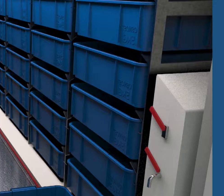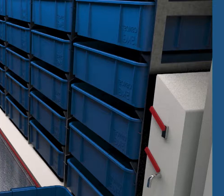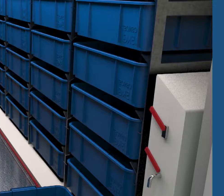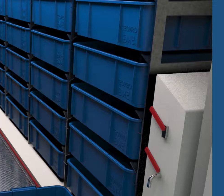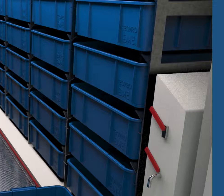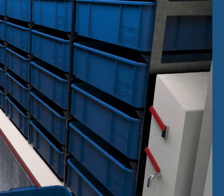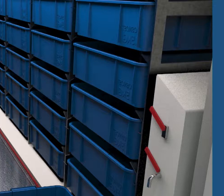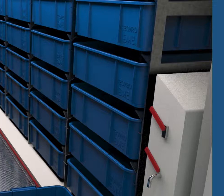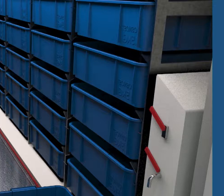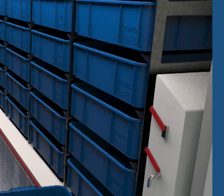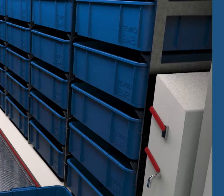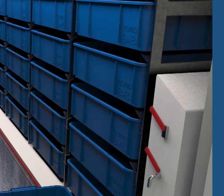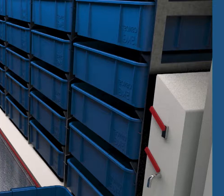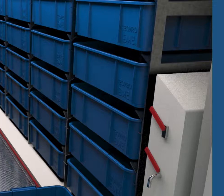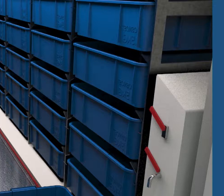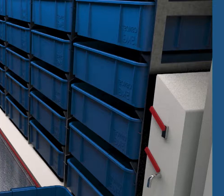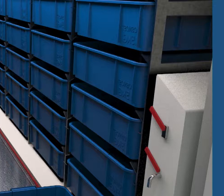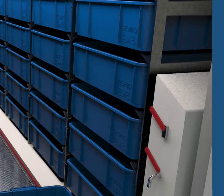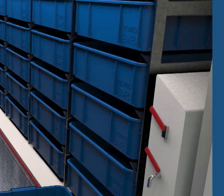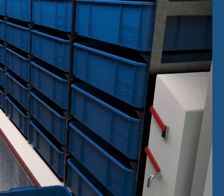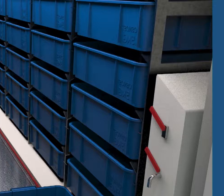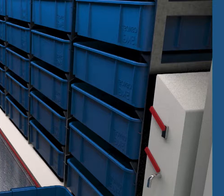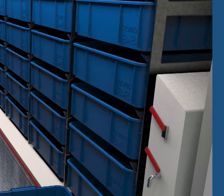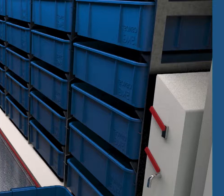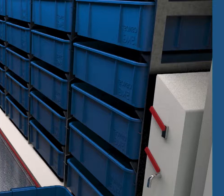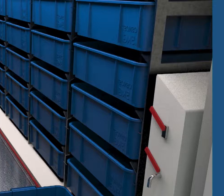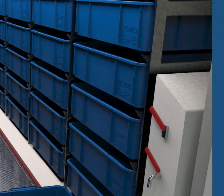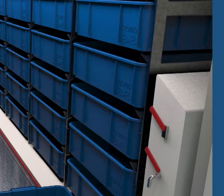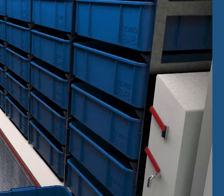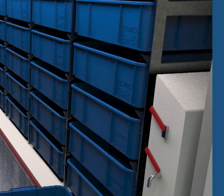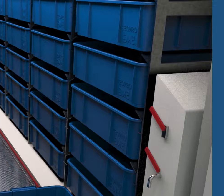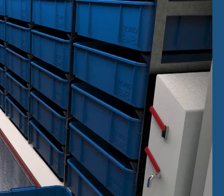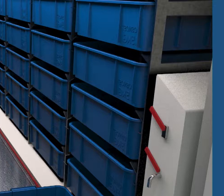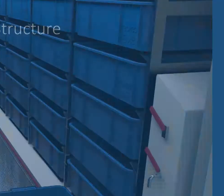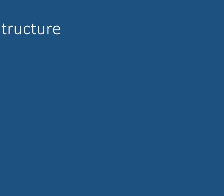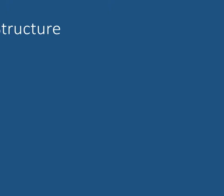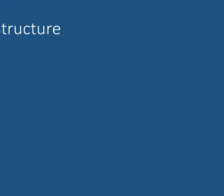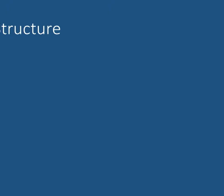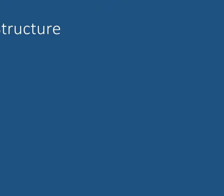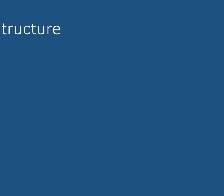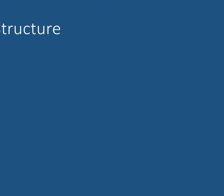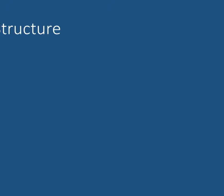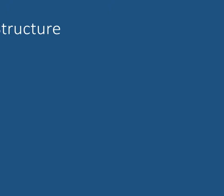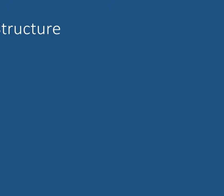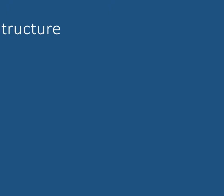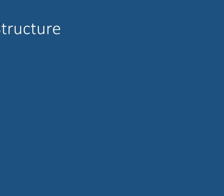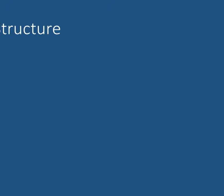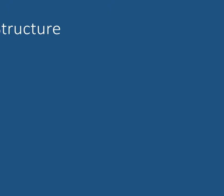waste producers throughout various industries and really help create a circular solution to a huge problem.